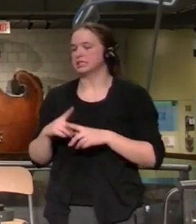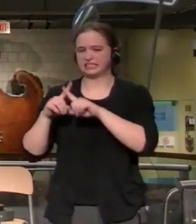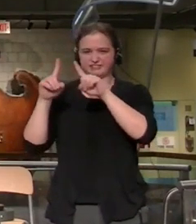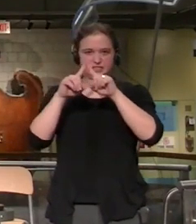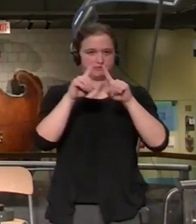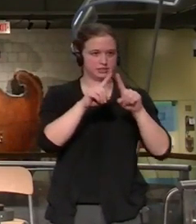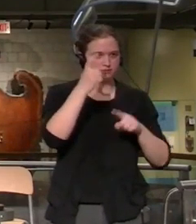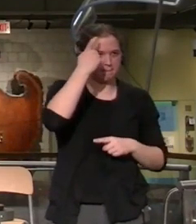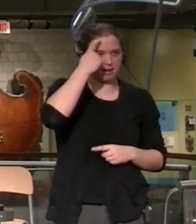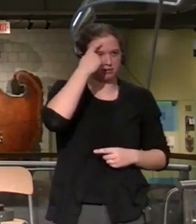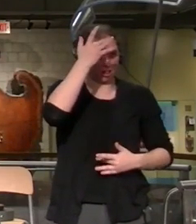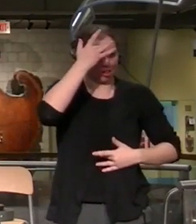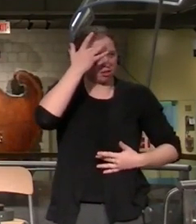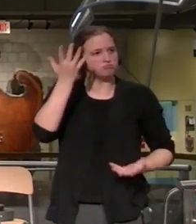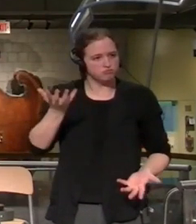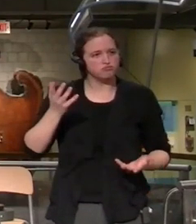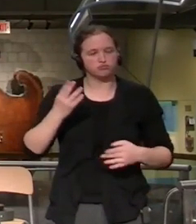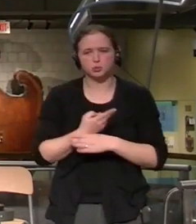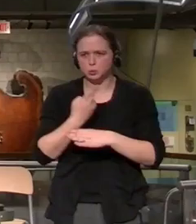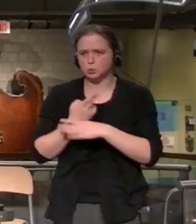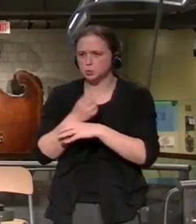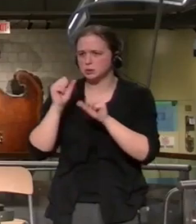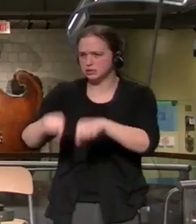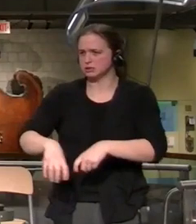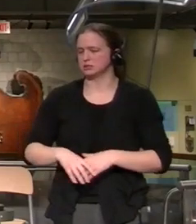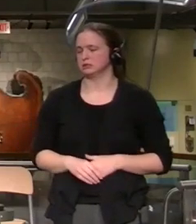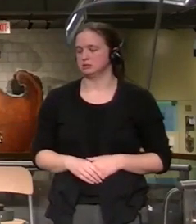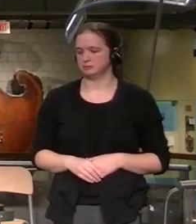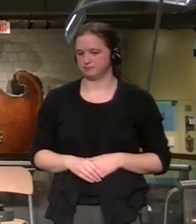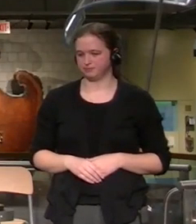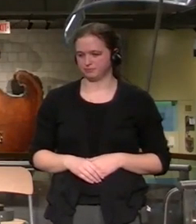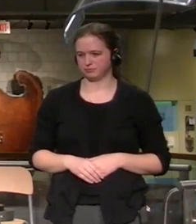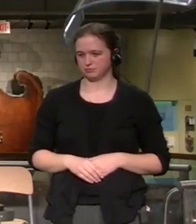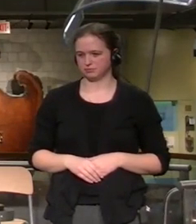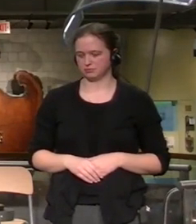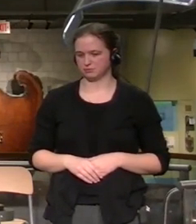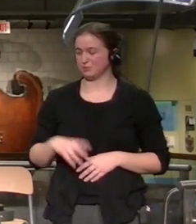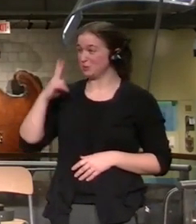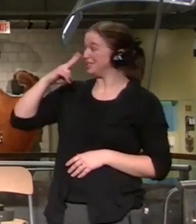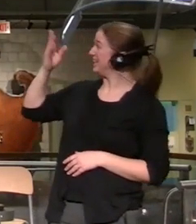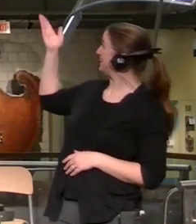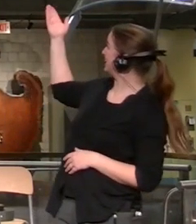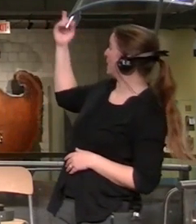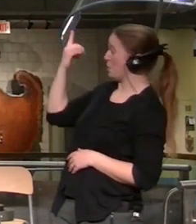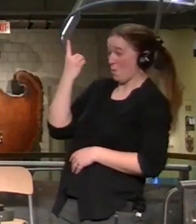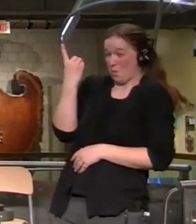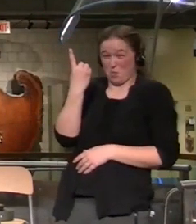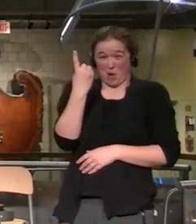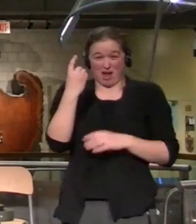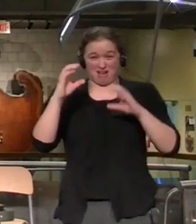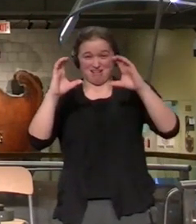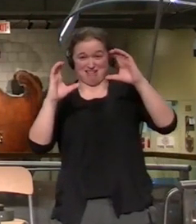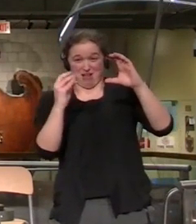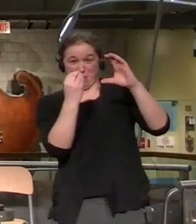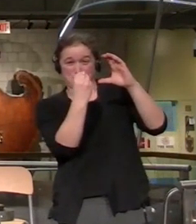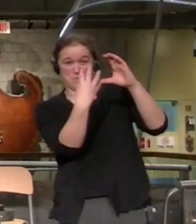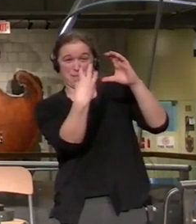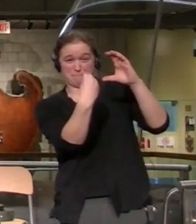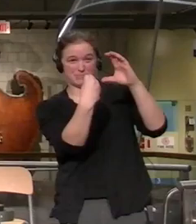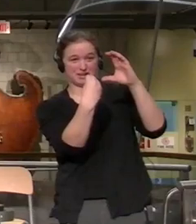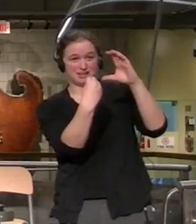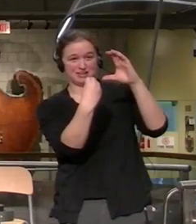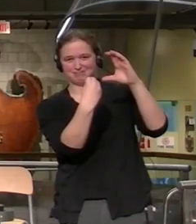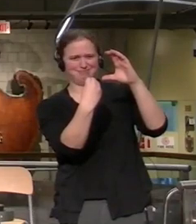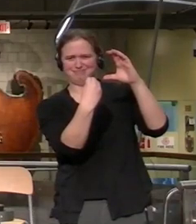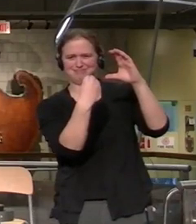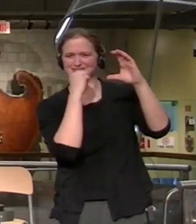is affected. We also see, though, it's not just the hippocampus. The hippocampus, your memory center, has to work in partnership with